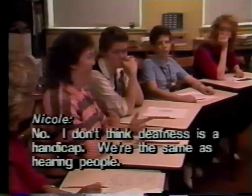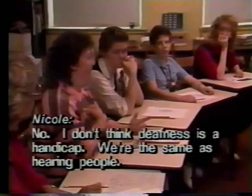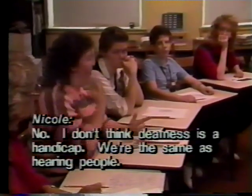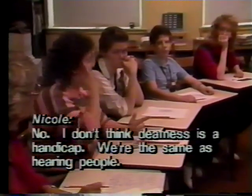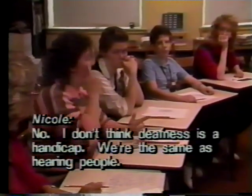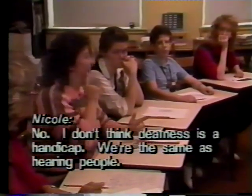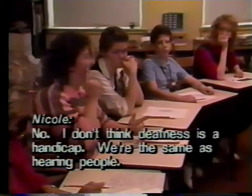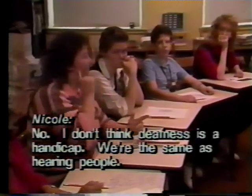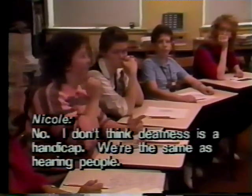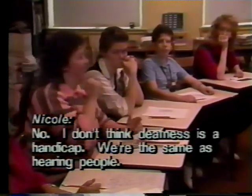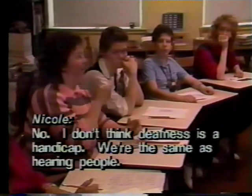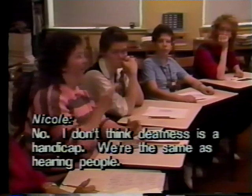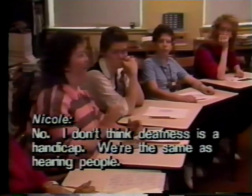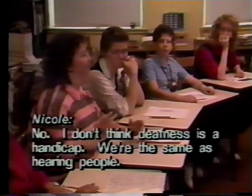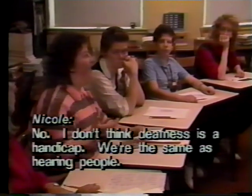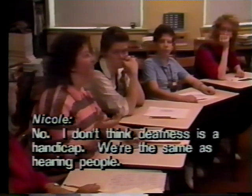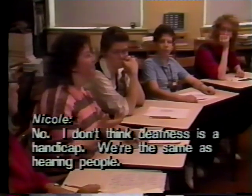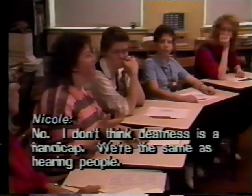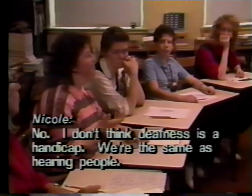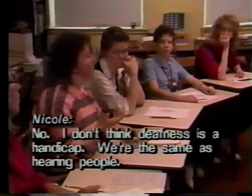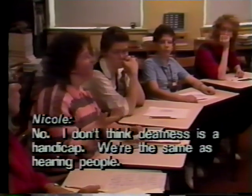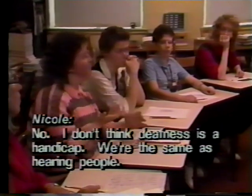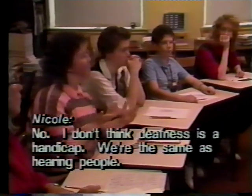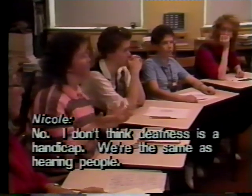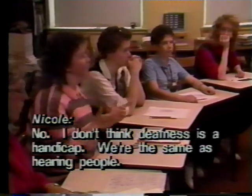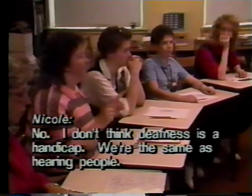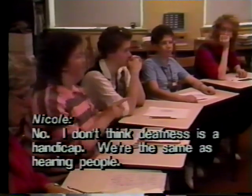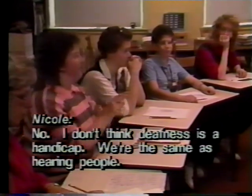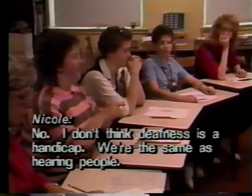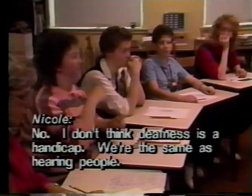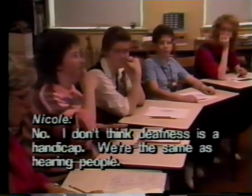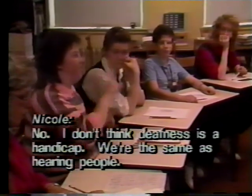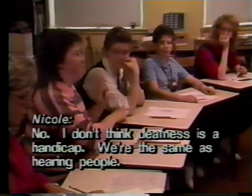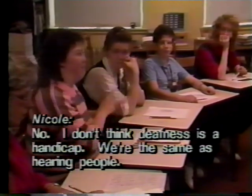I don't think that's not handicap. It'll be the same as people.